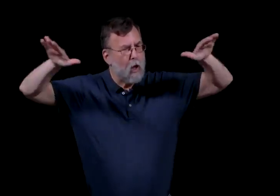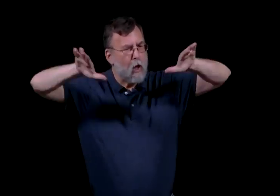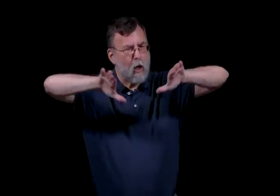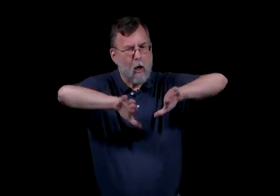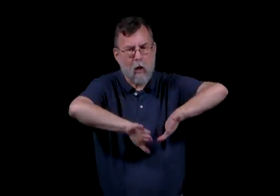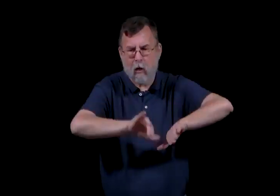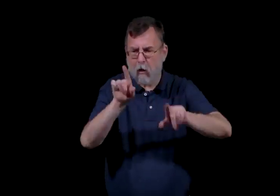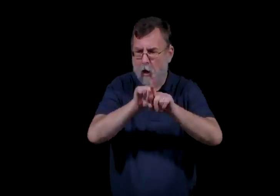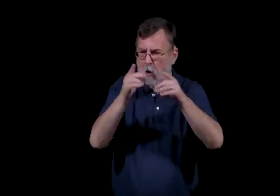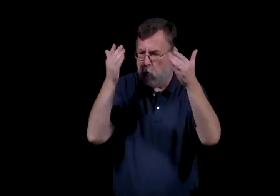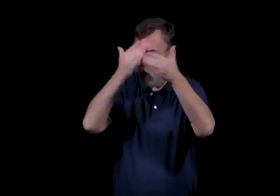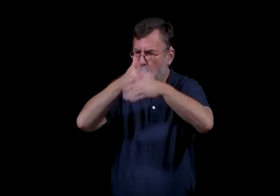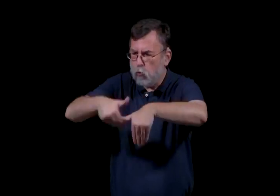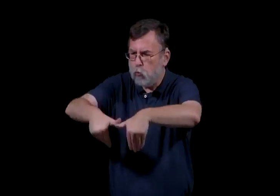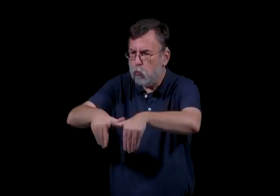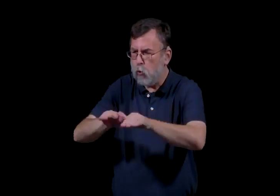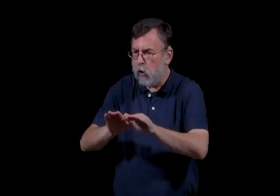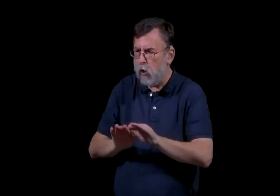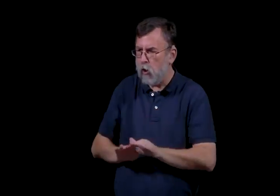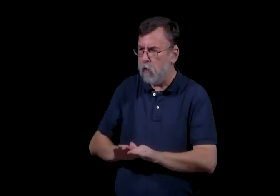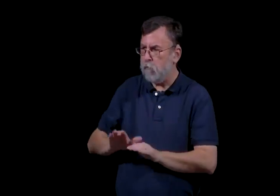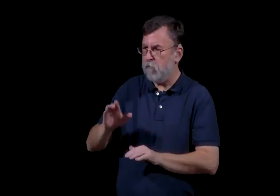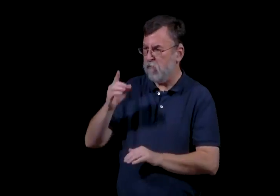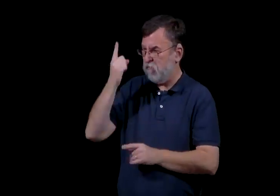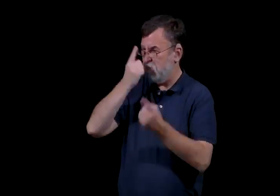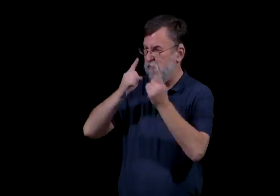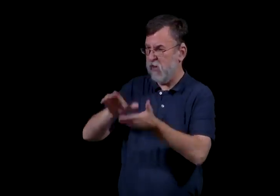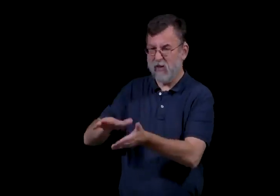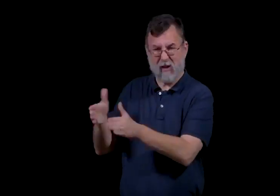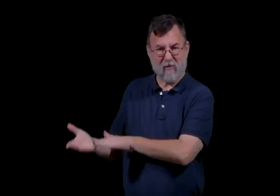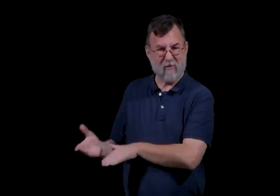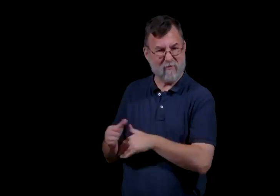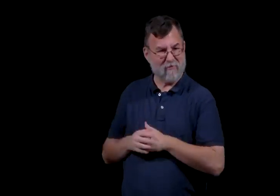through the valley of the shadow of death.